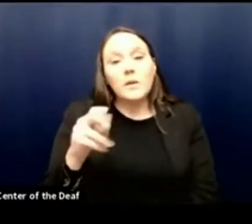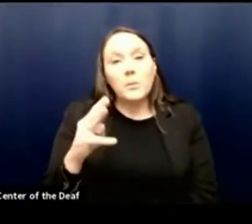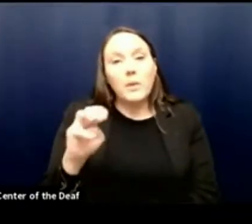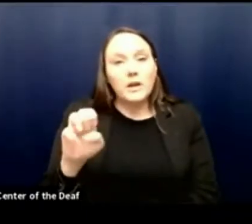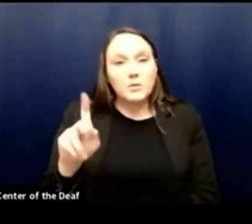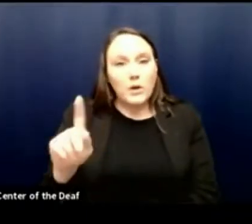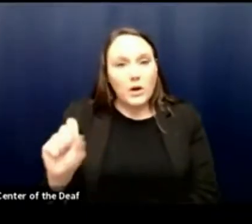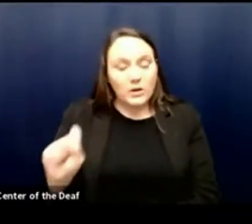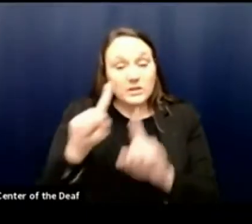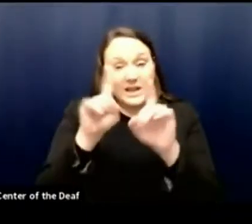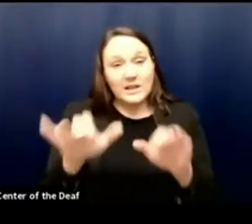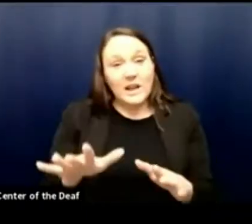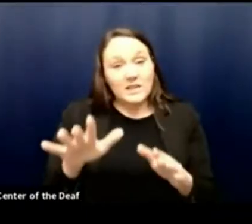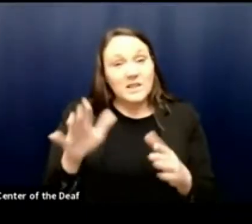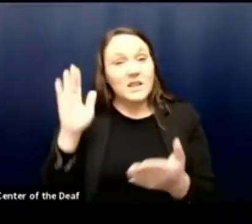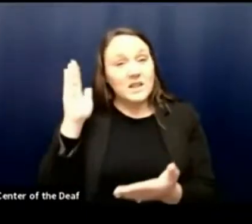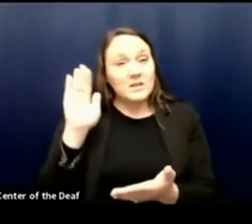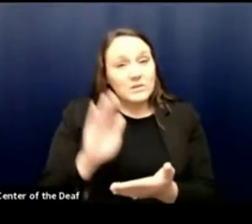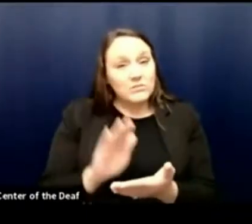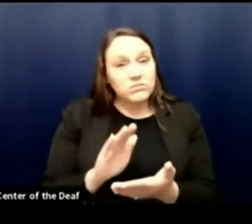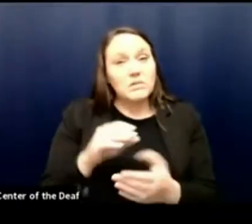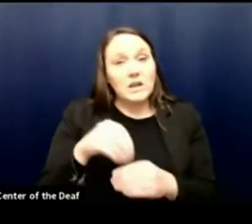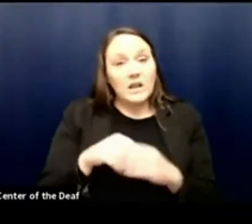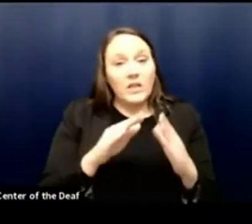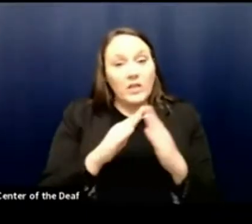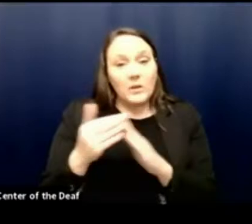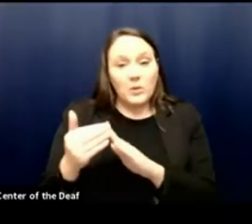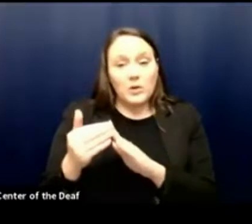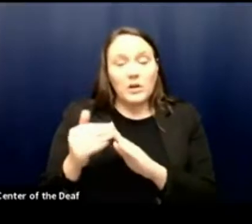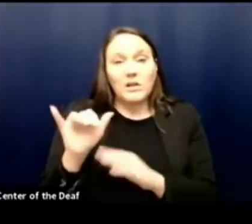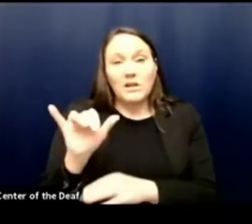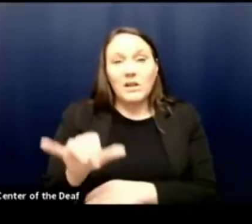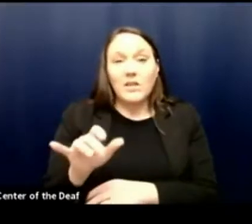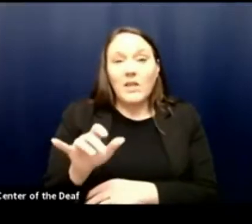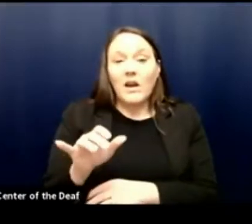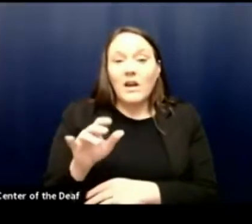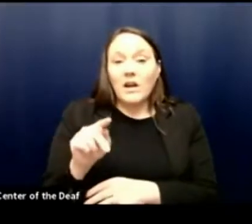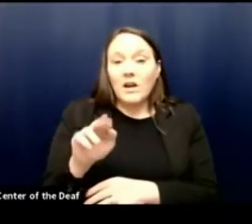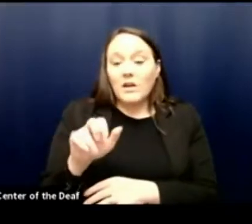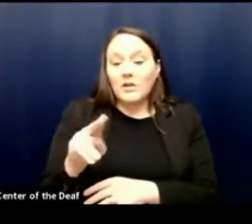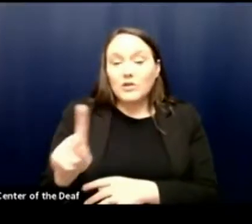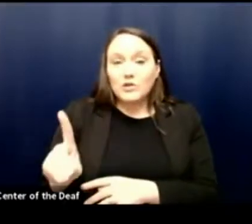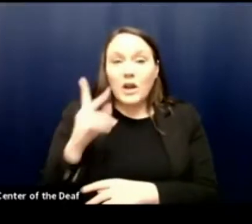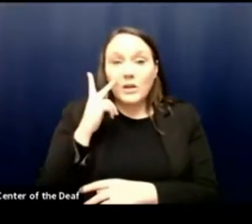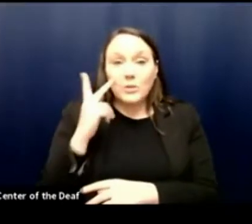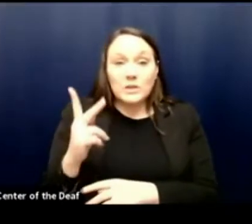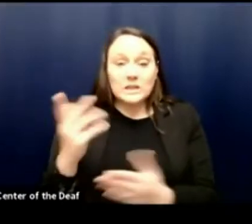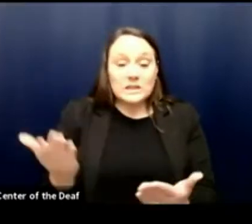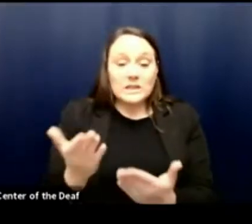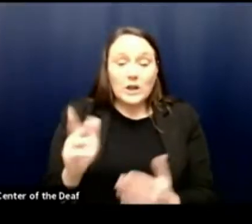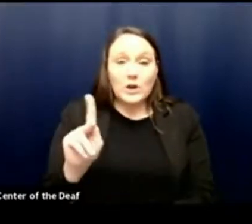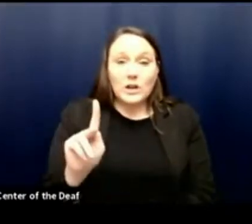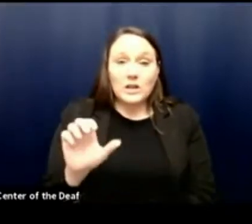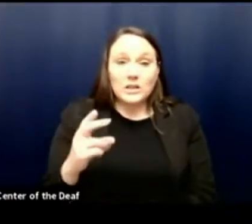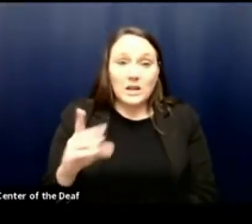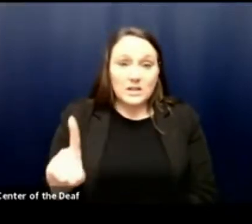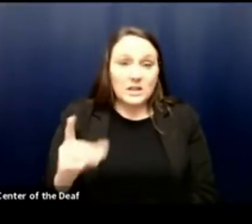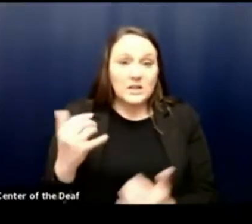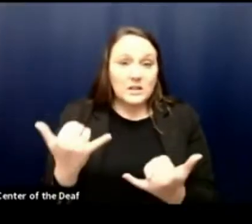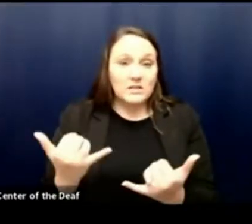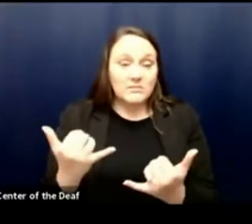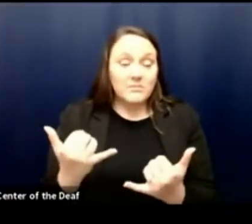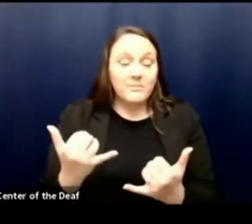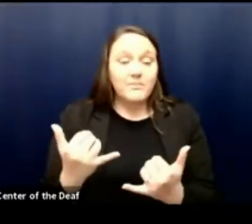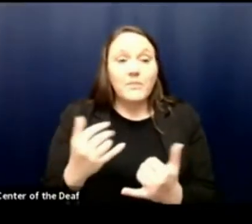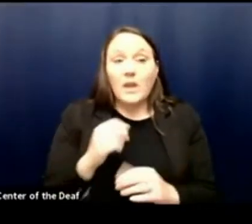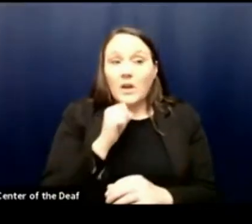decreased a bit in our community. That's a trend that we are seeing here at KCHD as well. We are no longer seeing the volume of